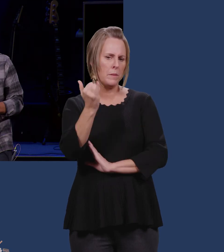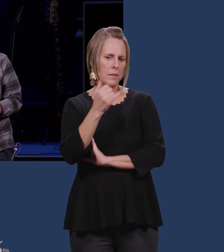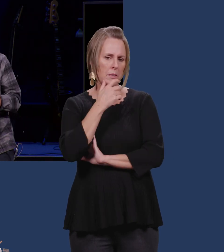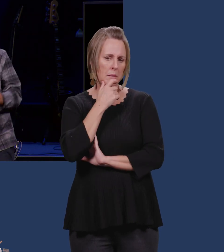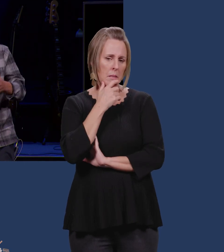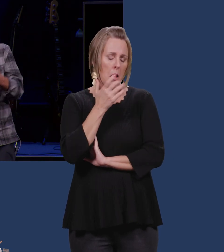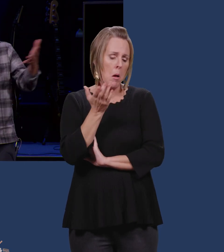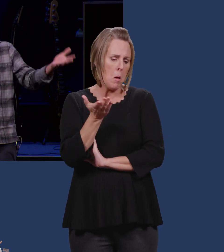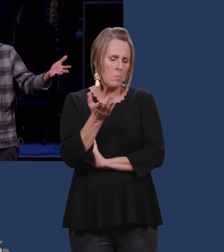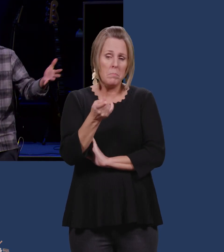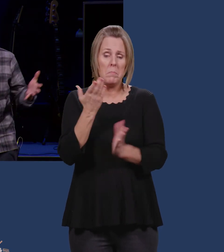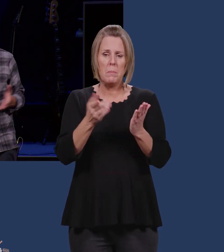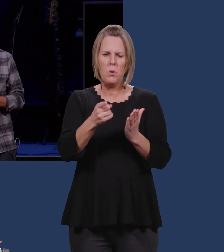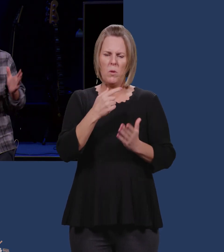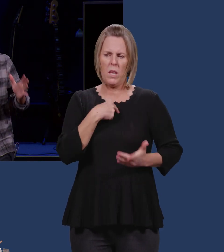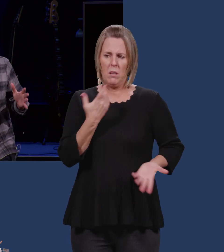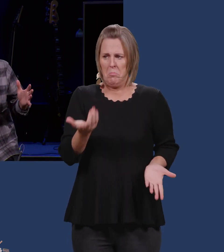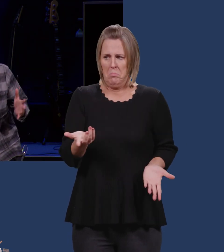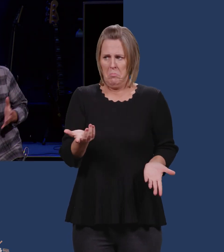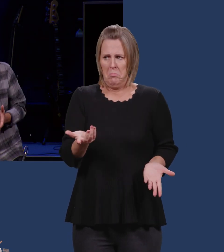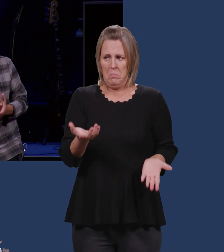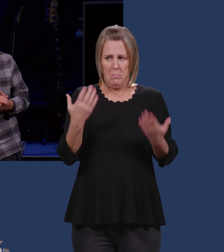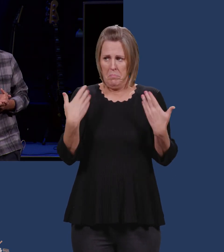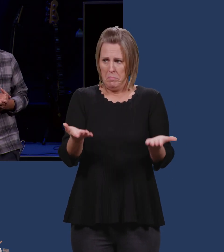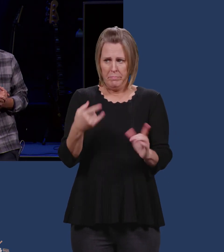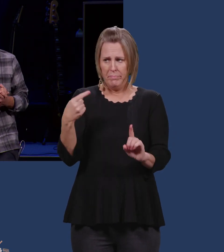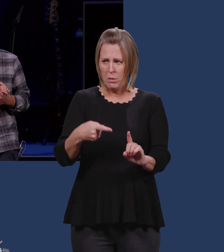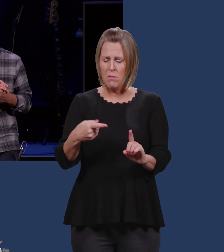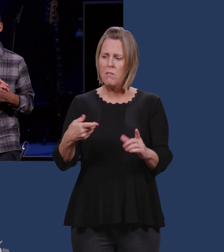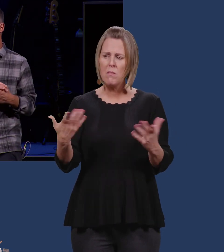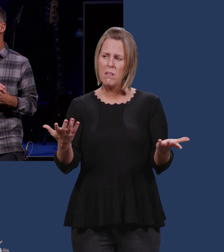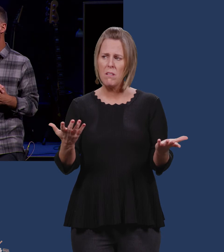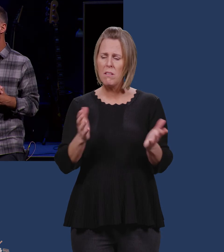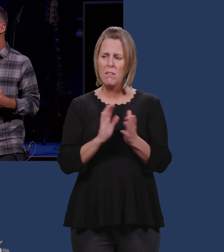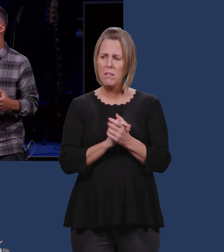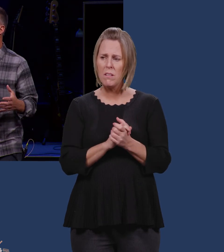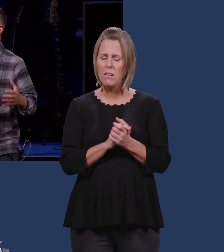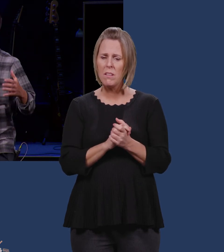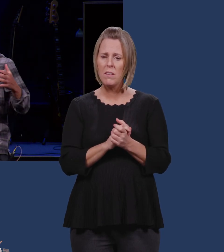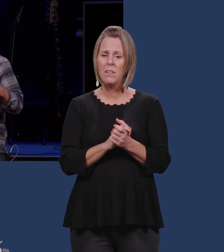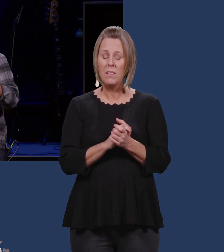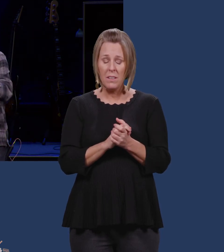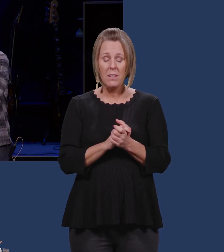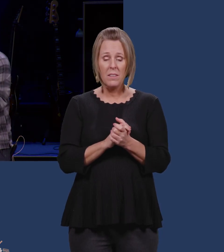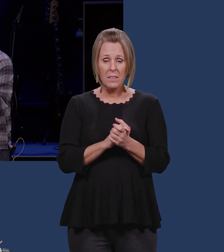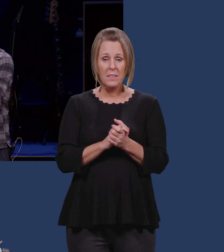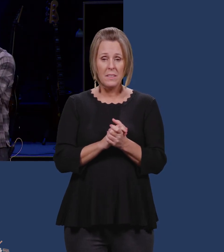You might say, so what? Okay, great, but so what? Well,